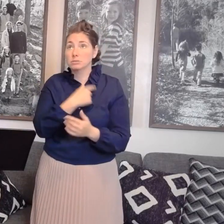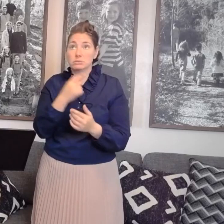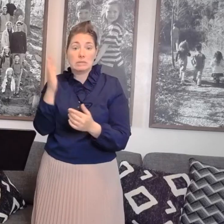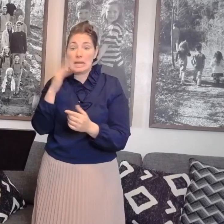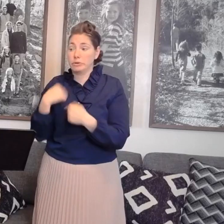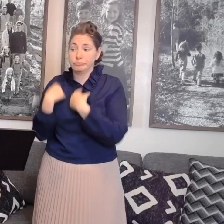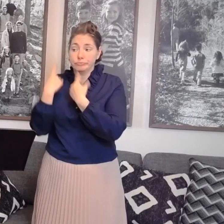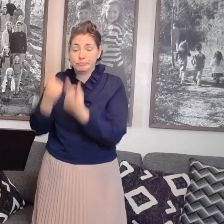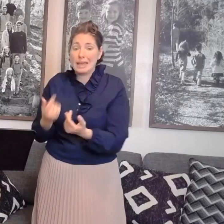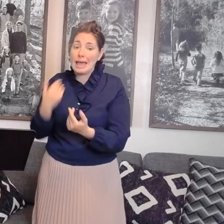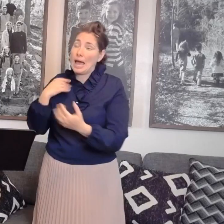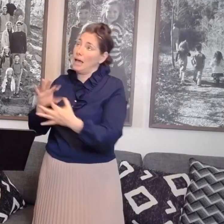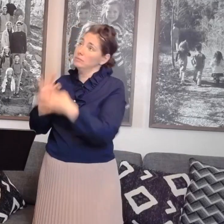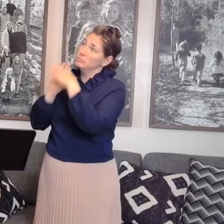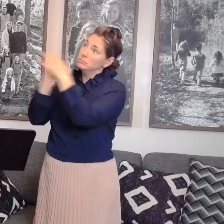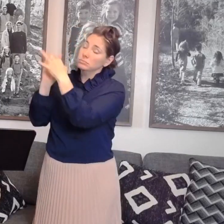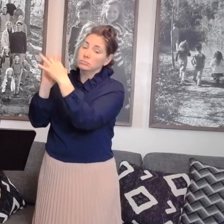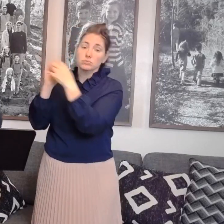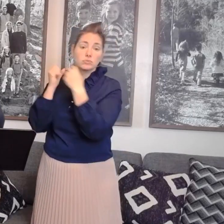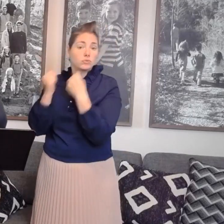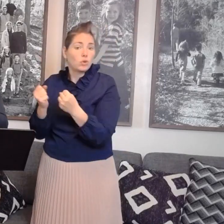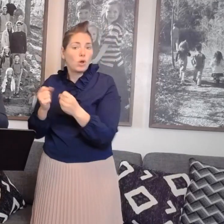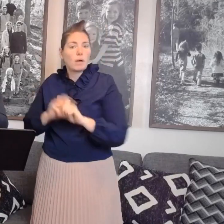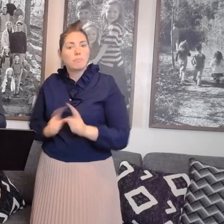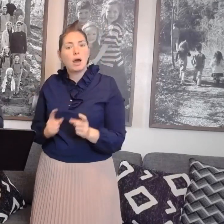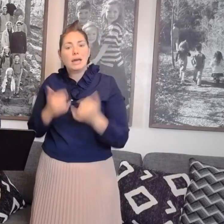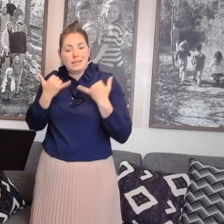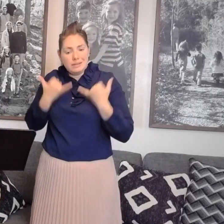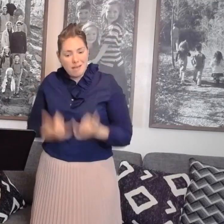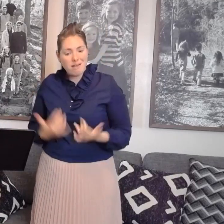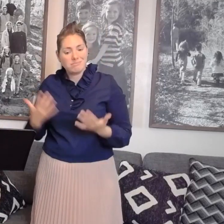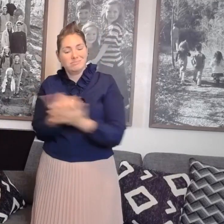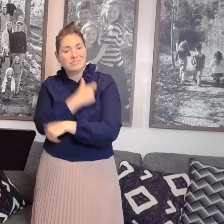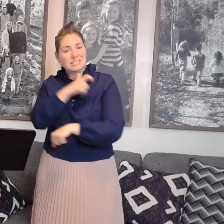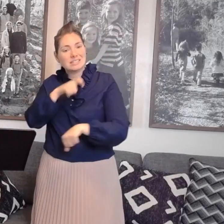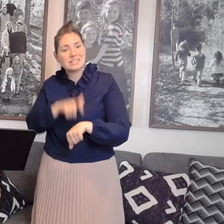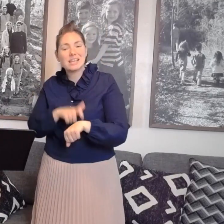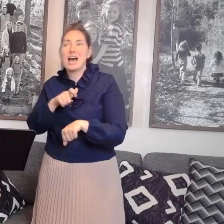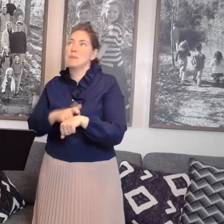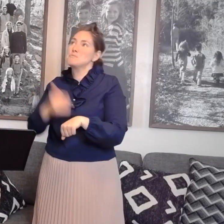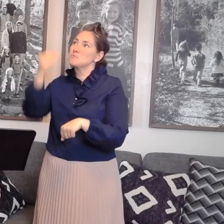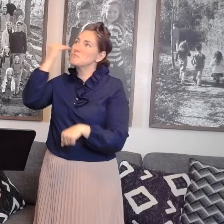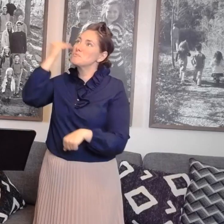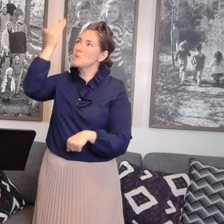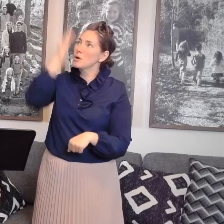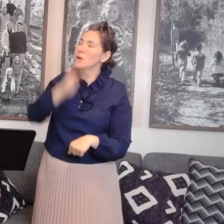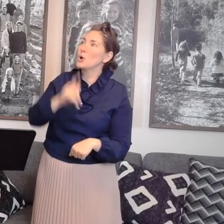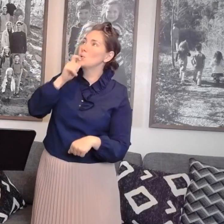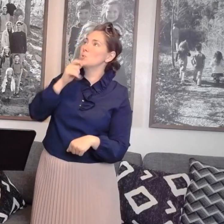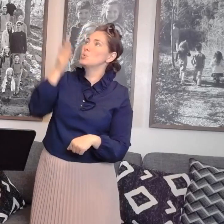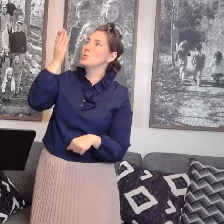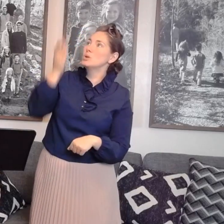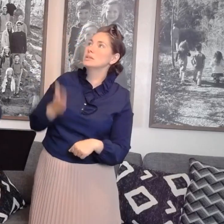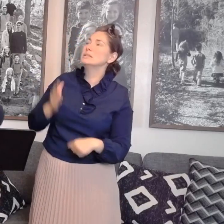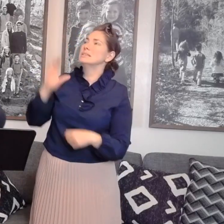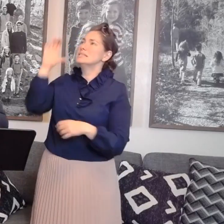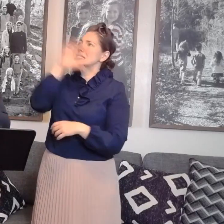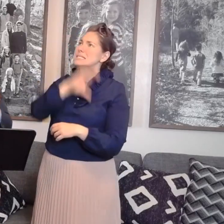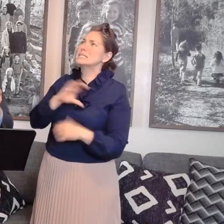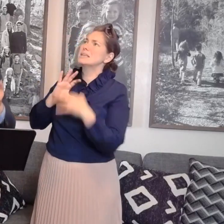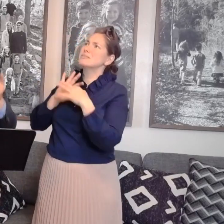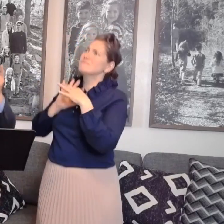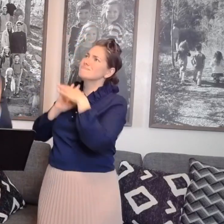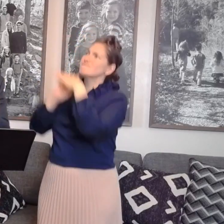Let's take the time to know who God is. Let's take the time to seek his face and get closer to